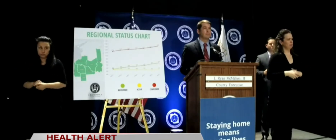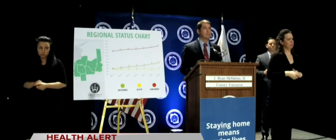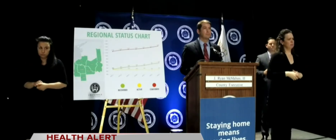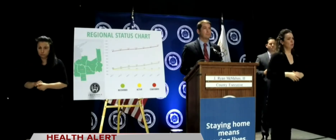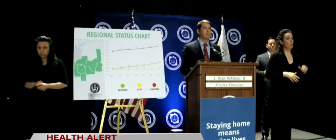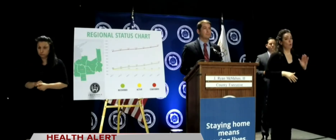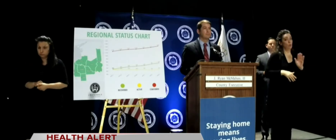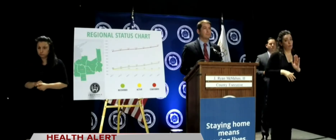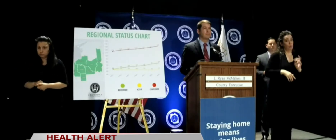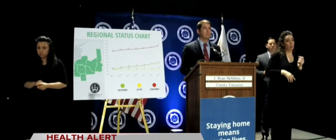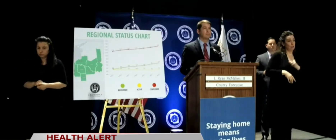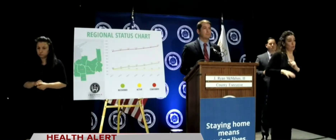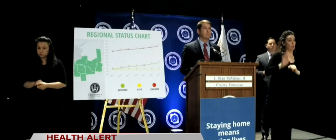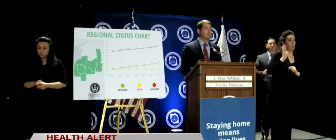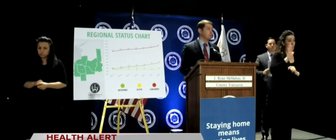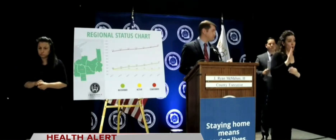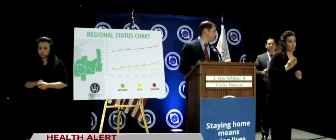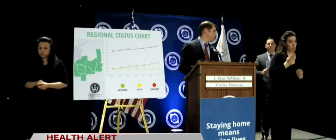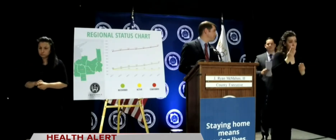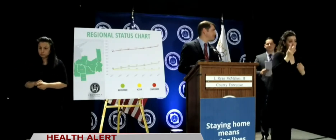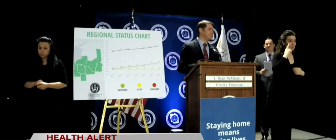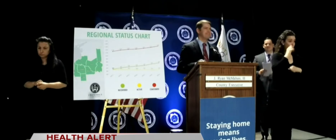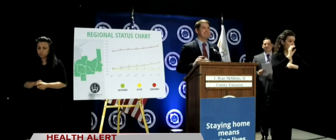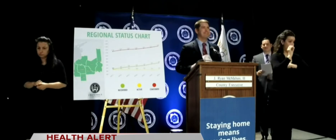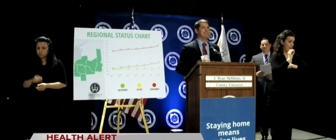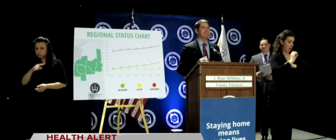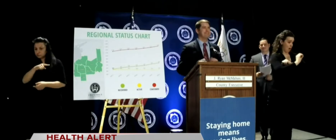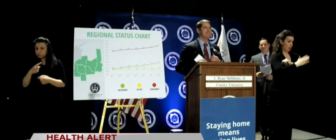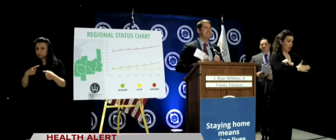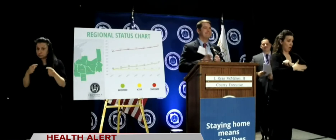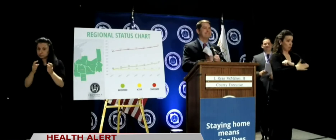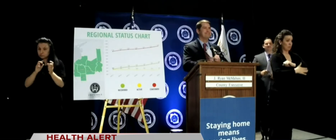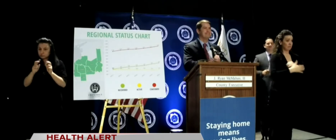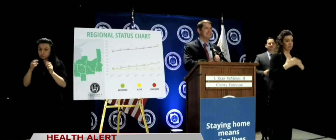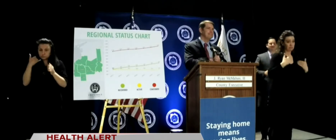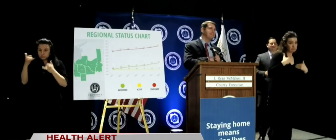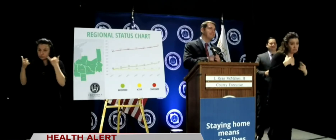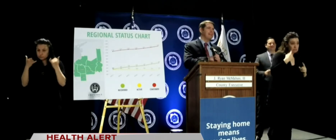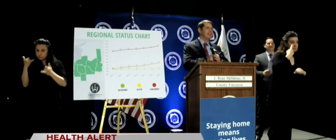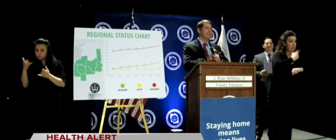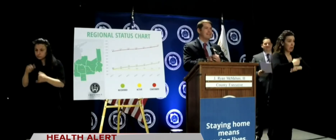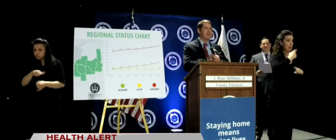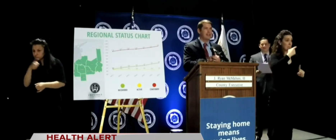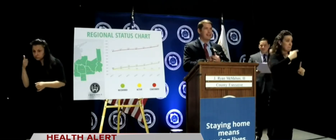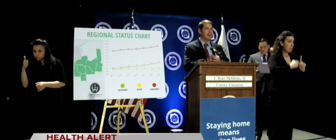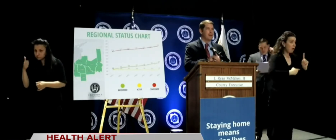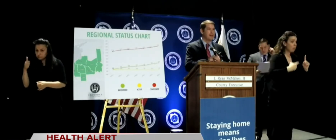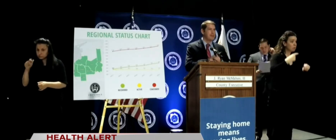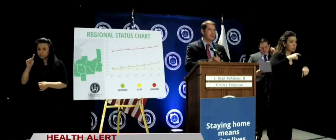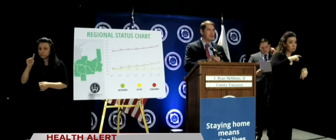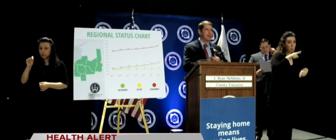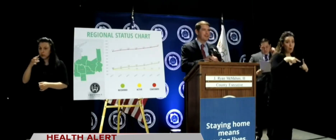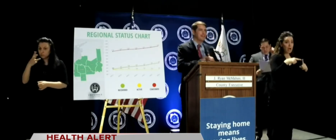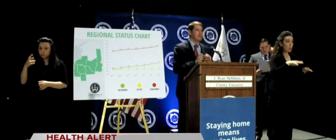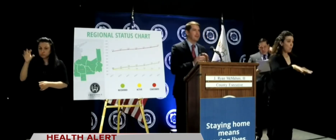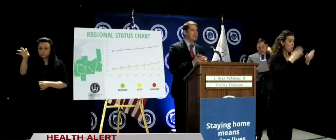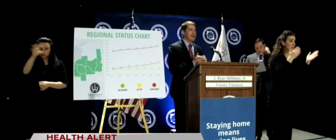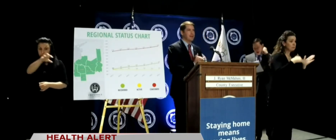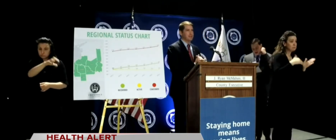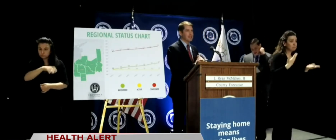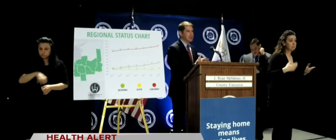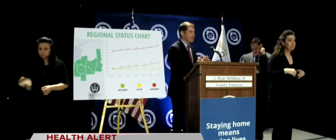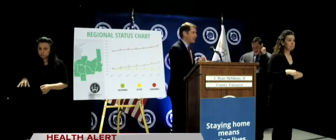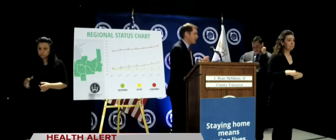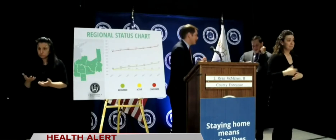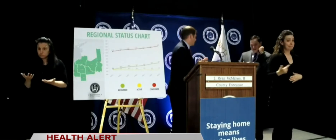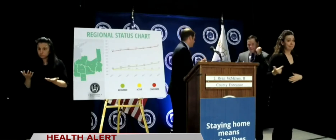to a date, a week, a month that would almost be good to restart, to begin that? And I hand it back over to our fearless county